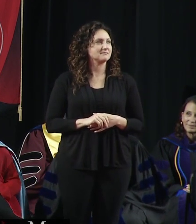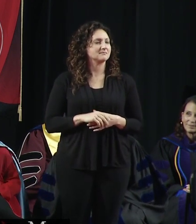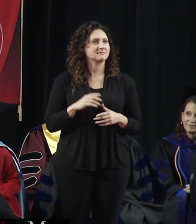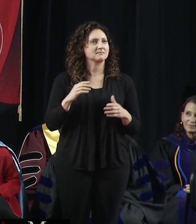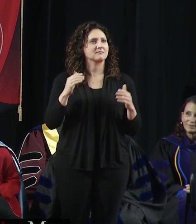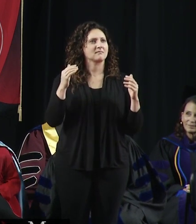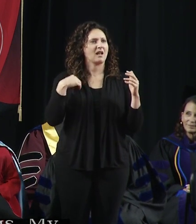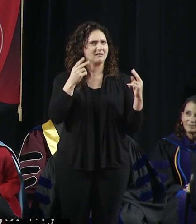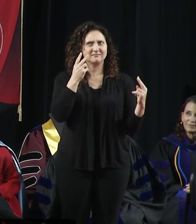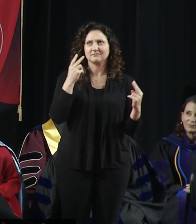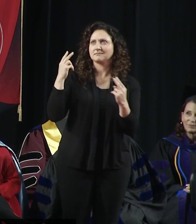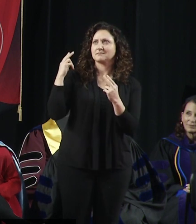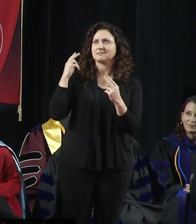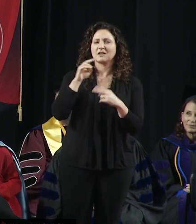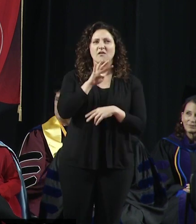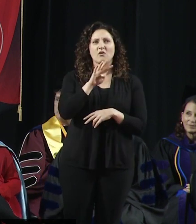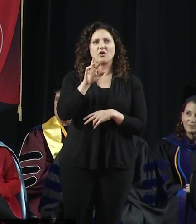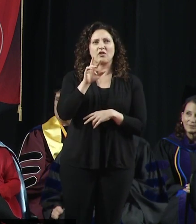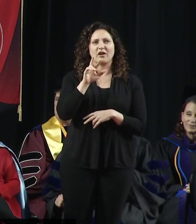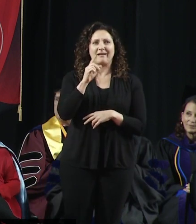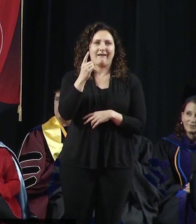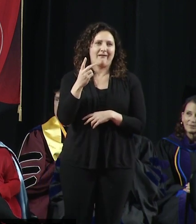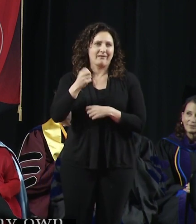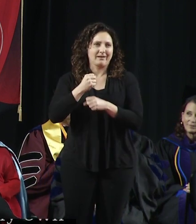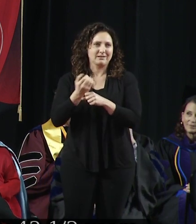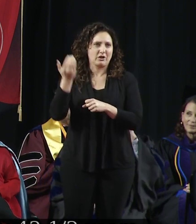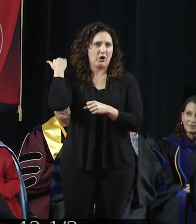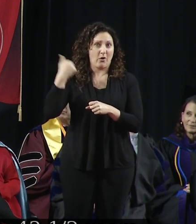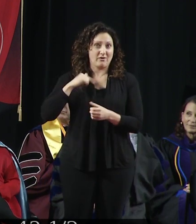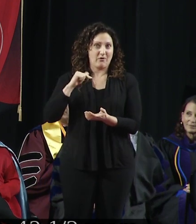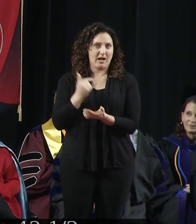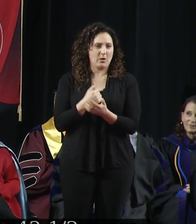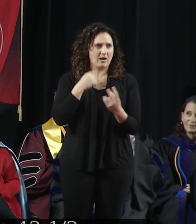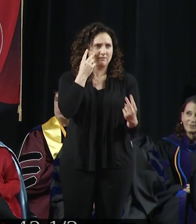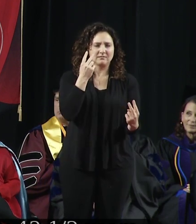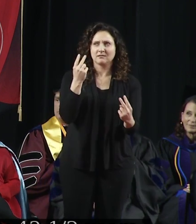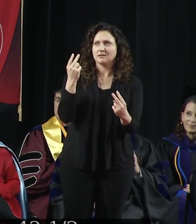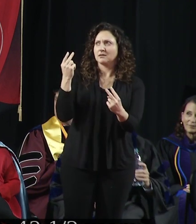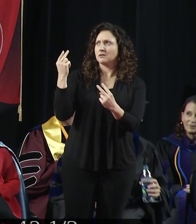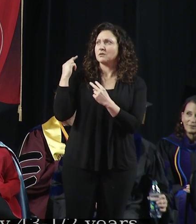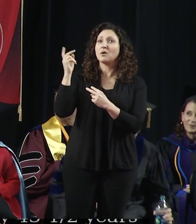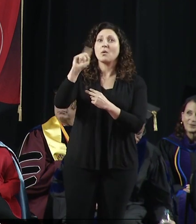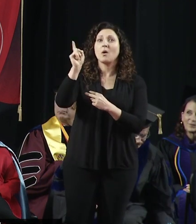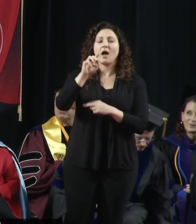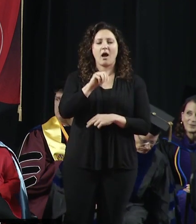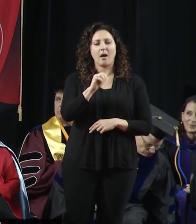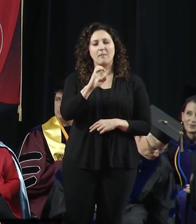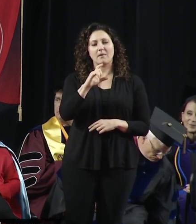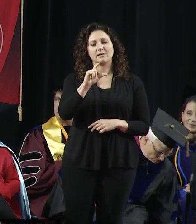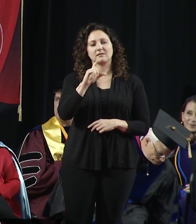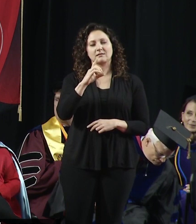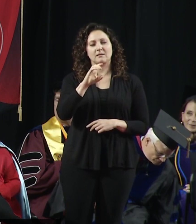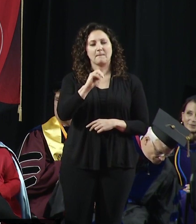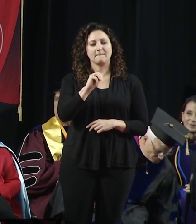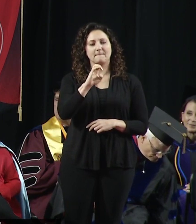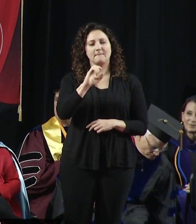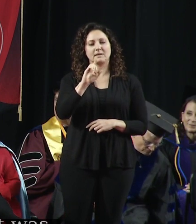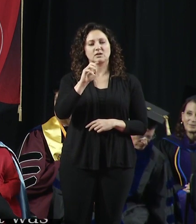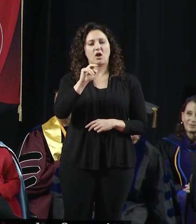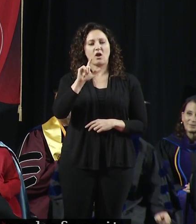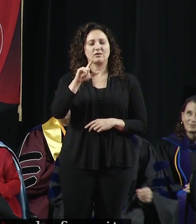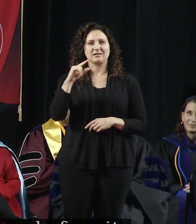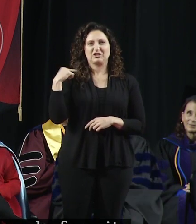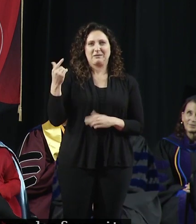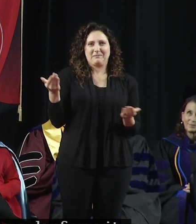own graduation 43 and a half years ago. I recalled it was in McDonald Gym. That was long before